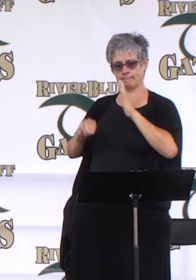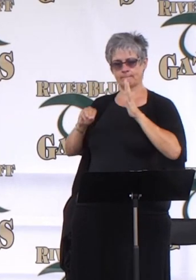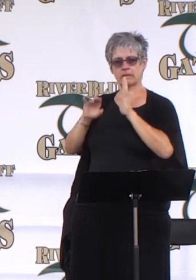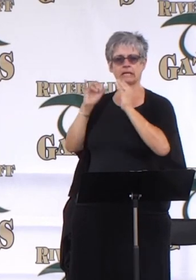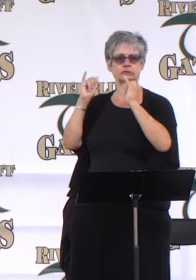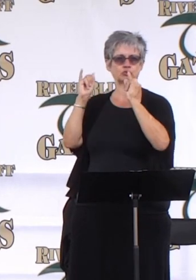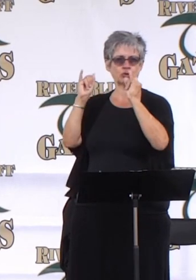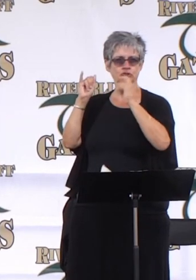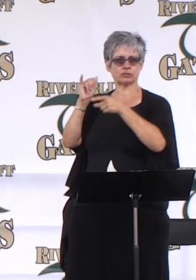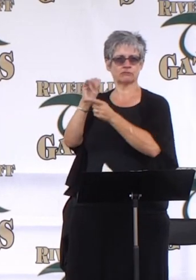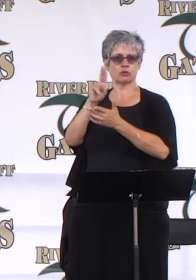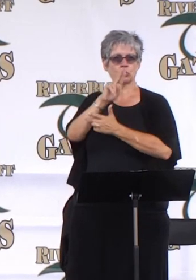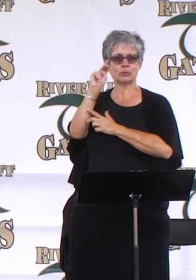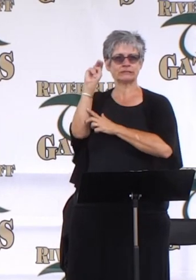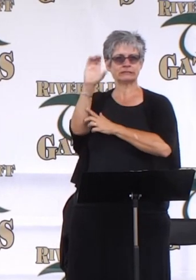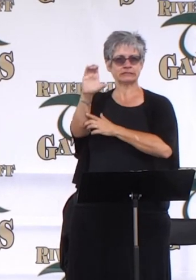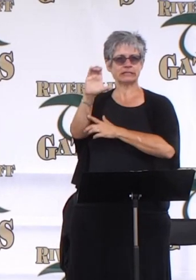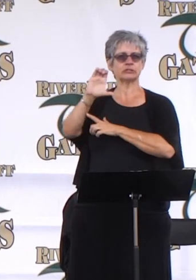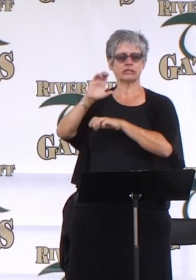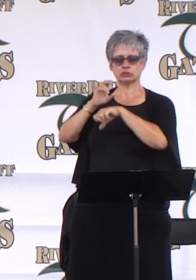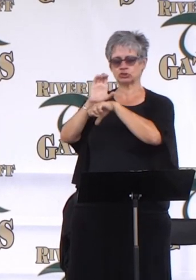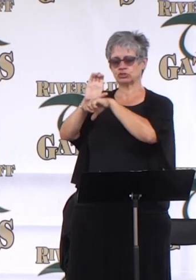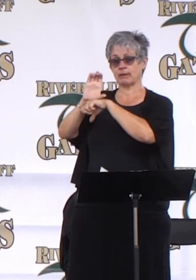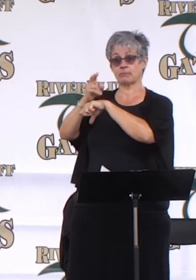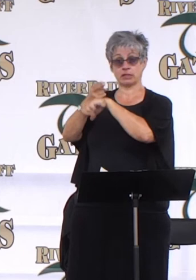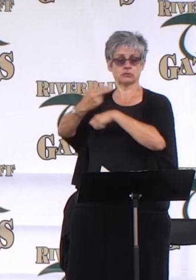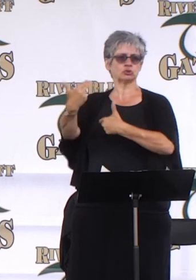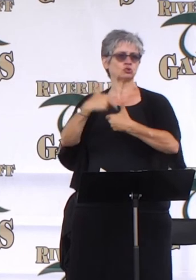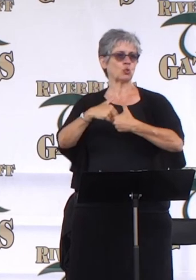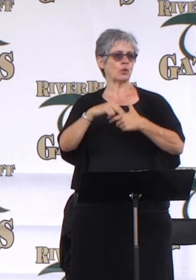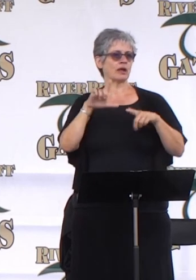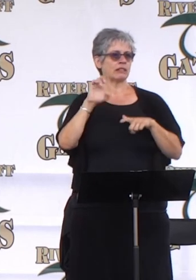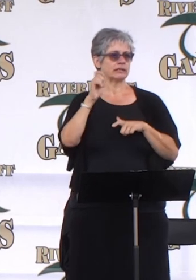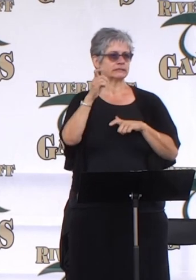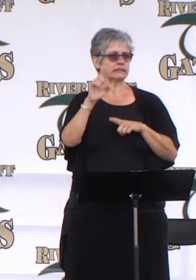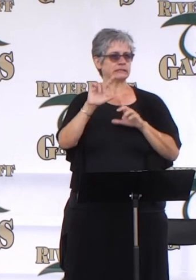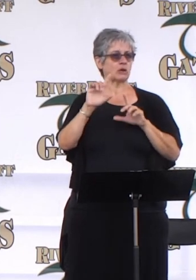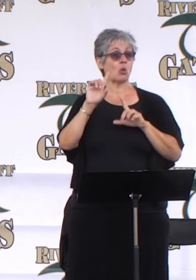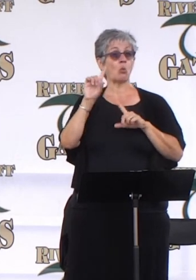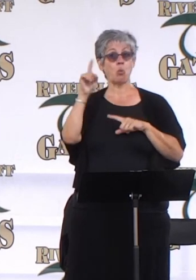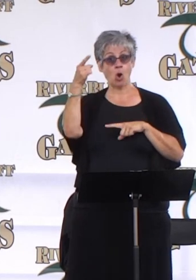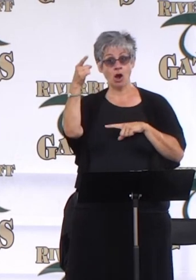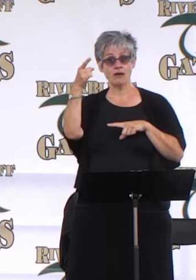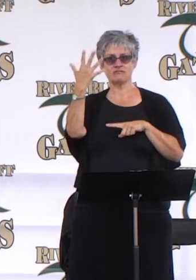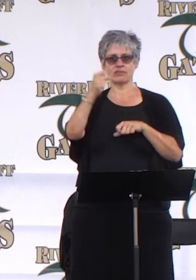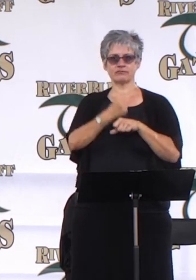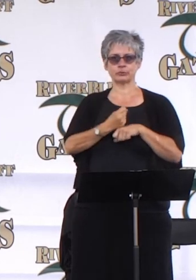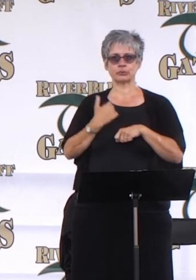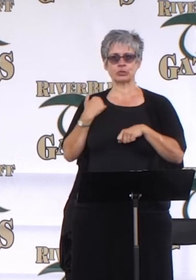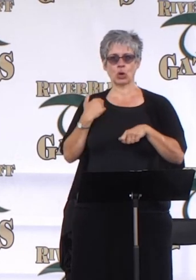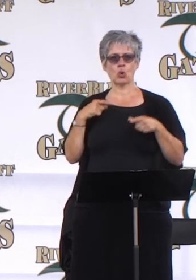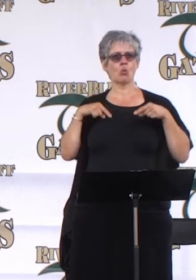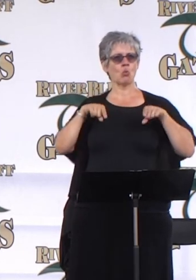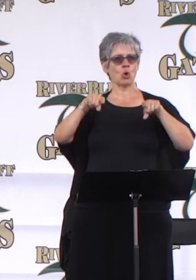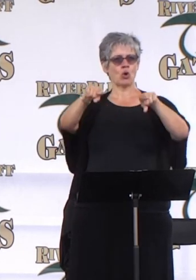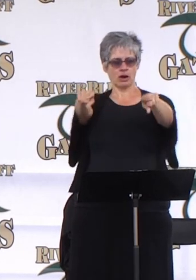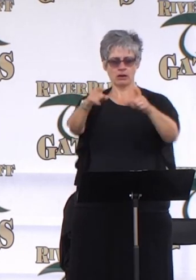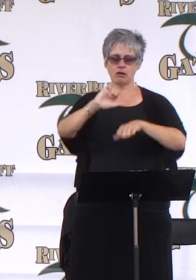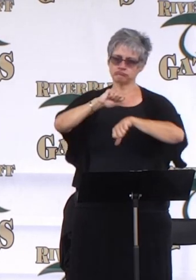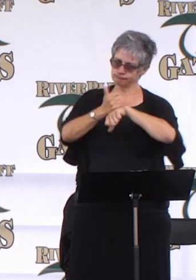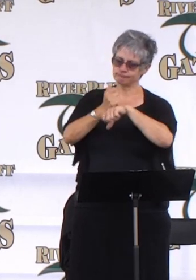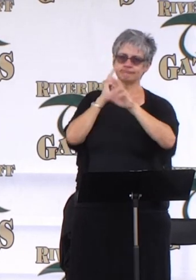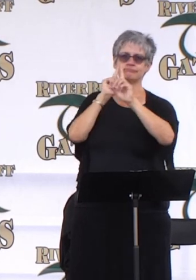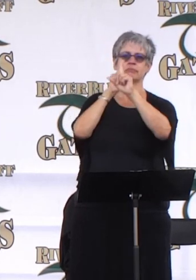Hill. Dr. Little joined Lexington One 5 years ago as our superintendent. During his tenure here at Lexington One, he's